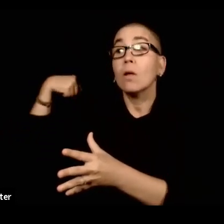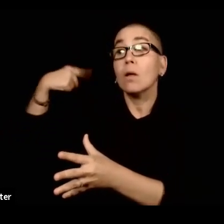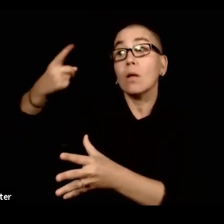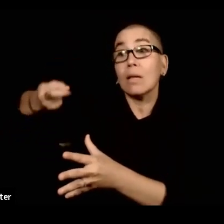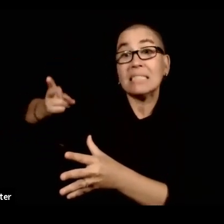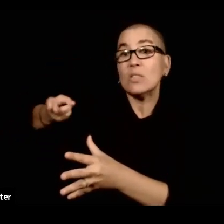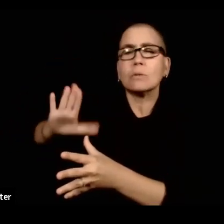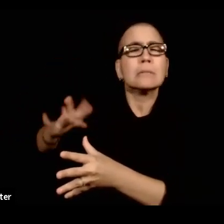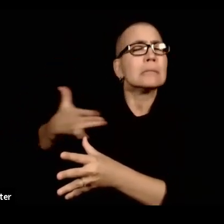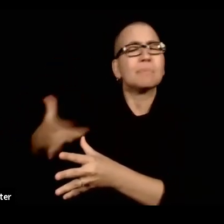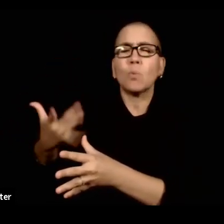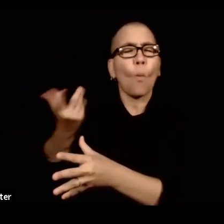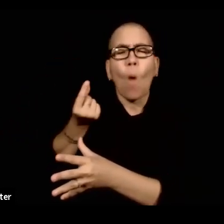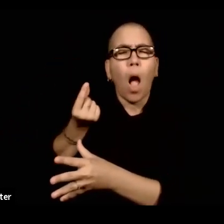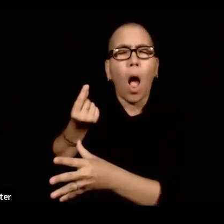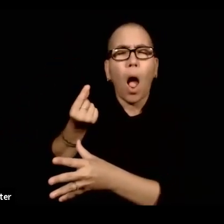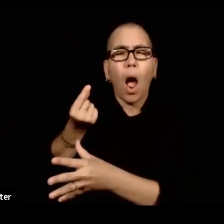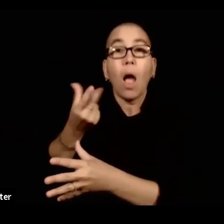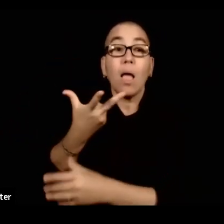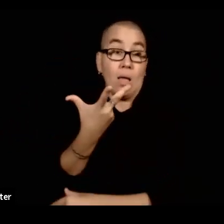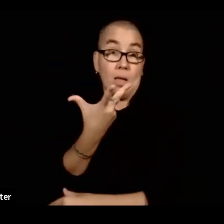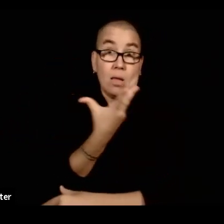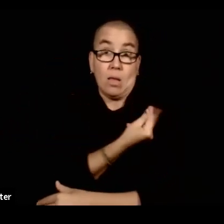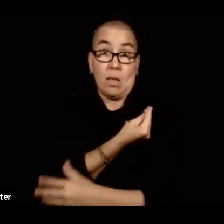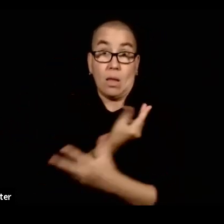that guidance or that prioritization known. I know I was